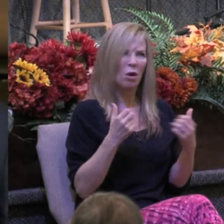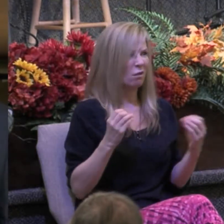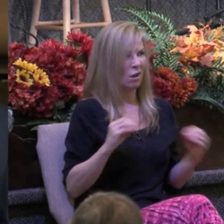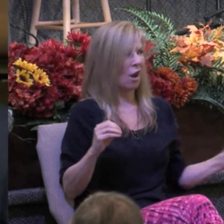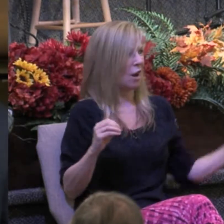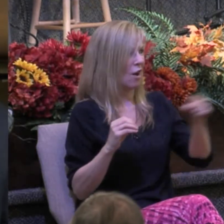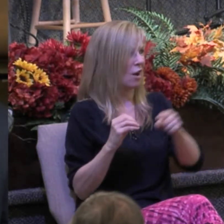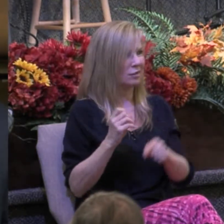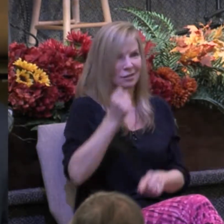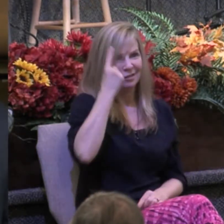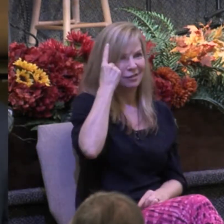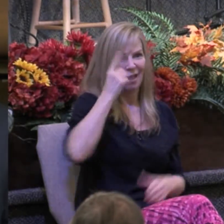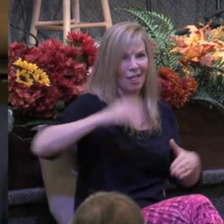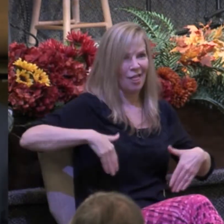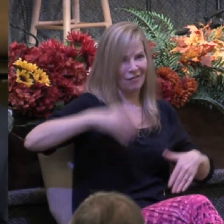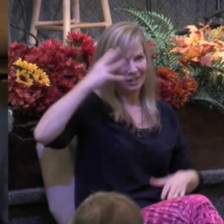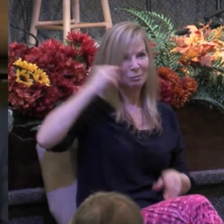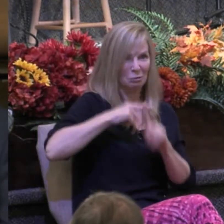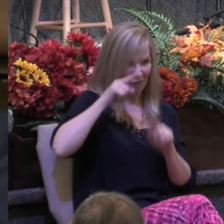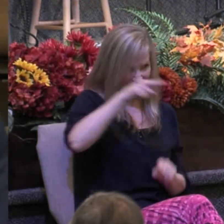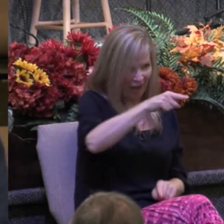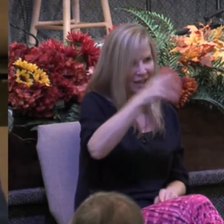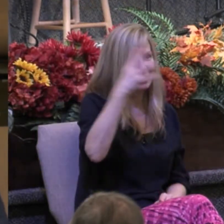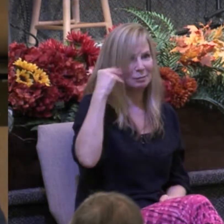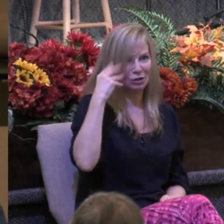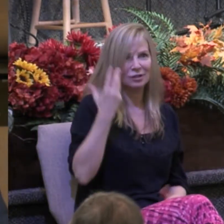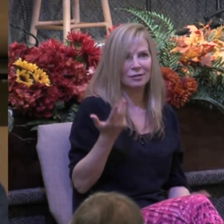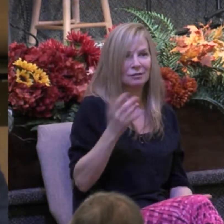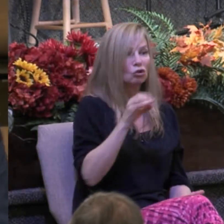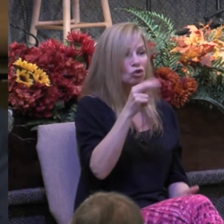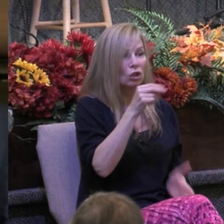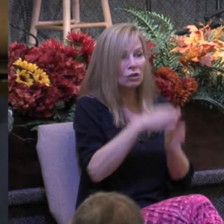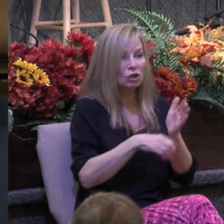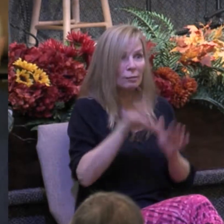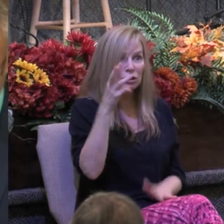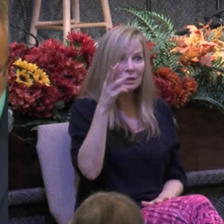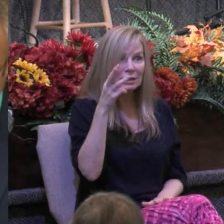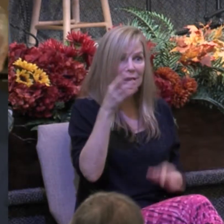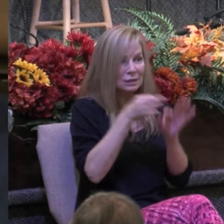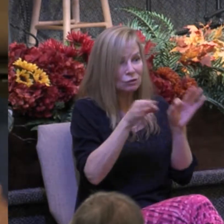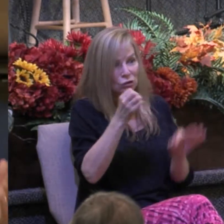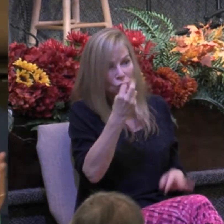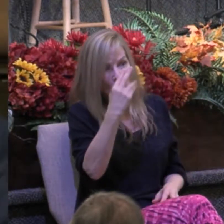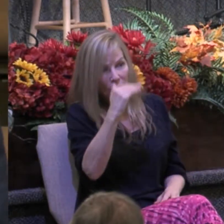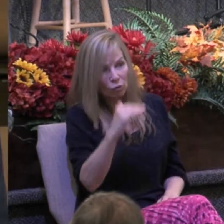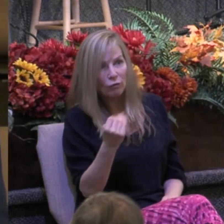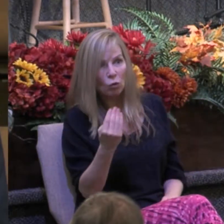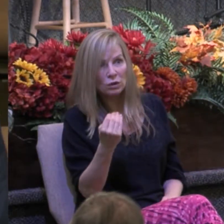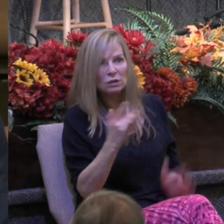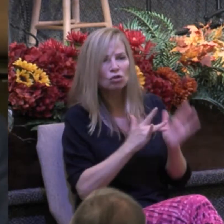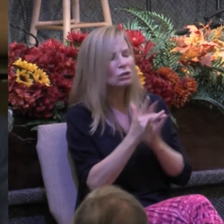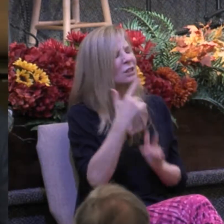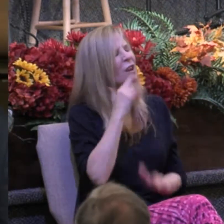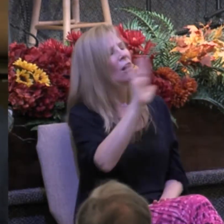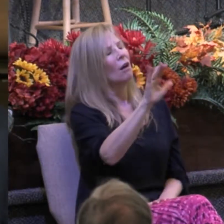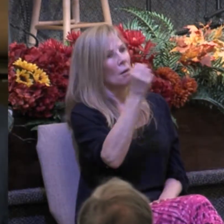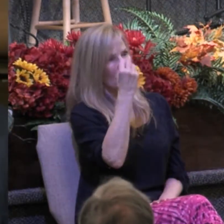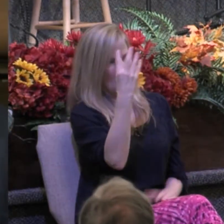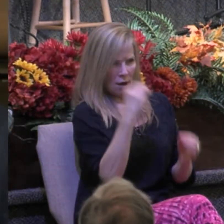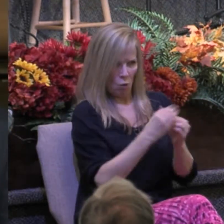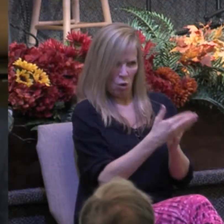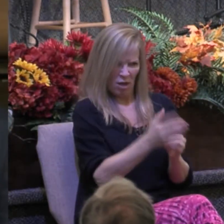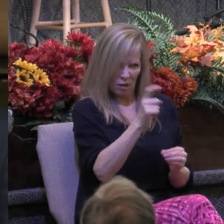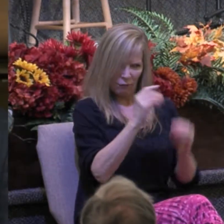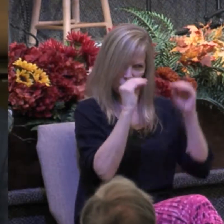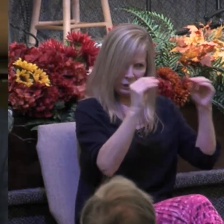have not experienced it, but they did. Also in John 16, verses 12 through 14, Jesus said, I have many more things to say to you, these